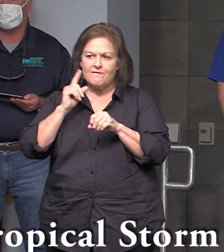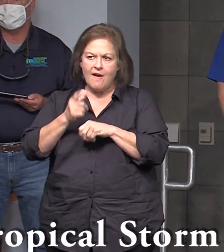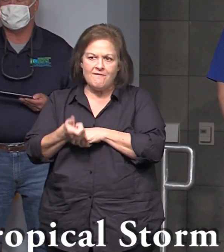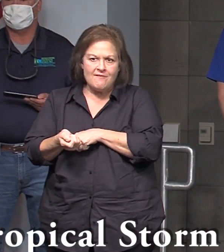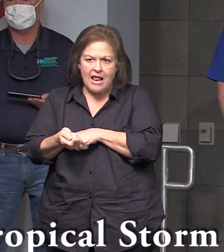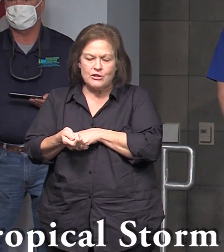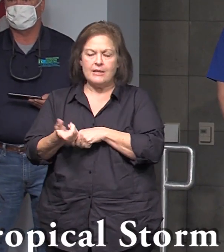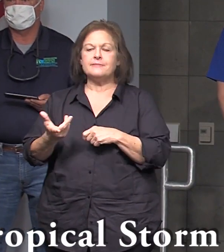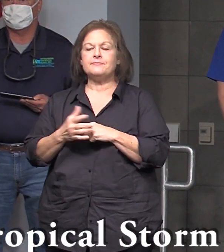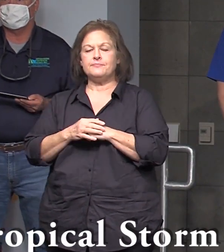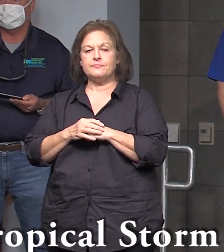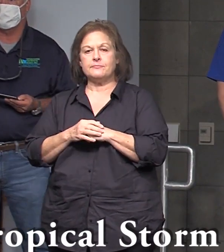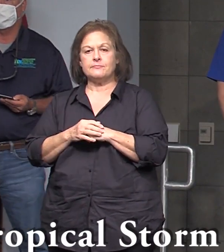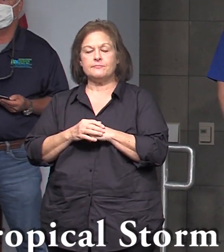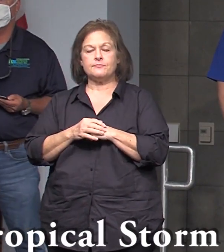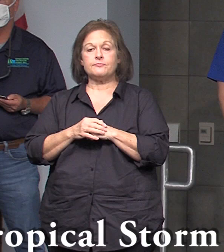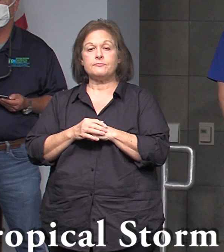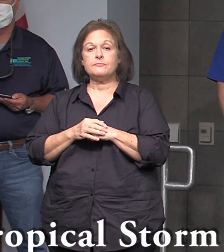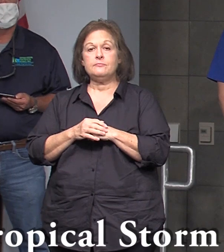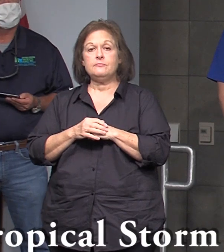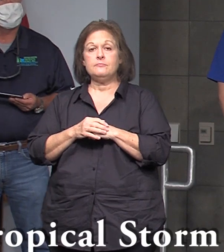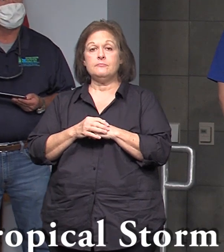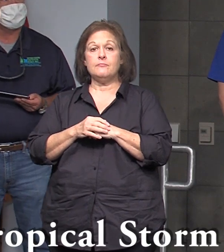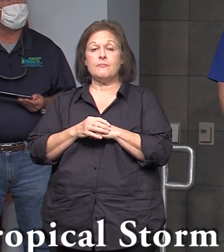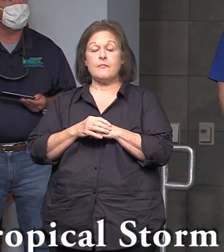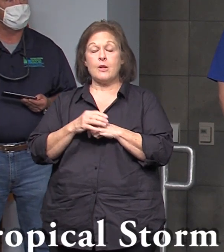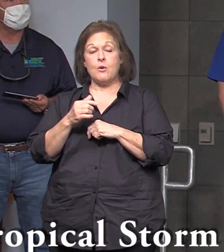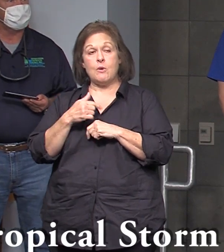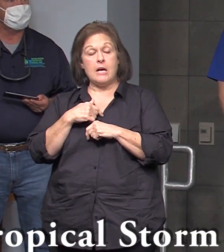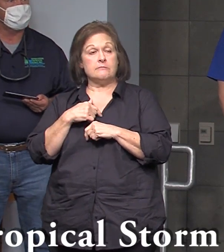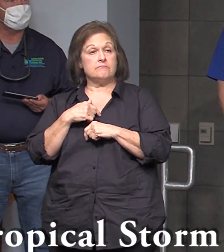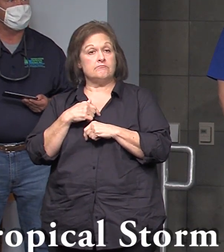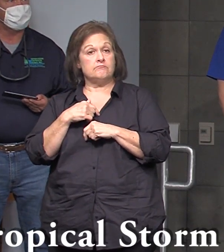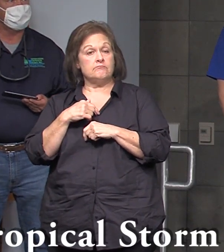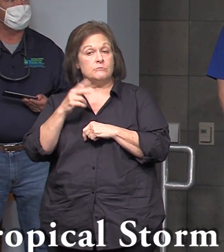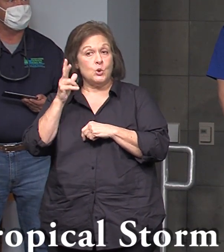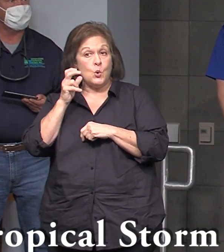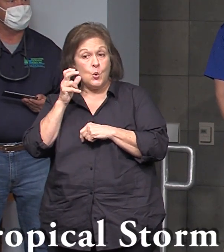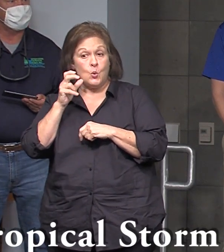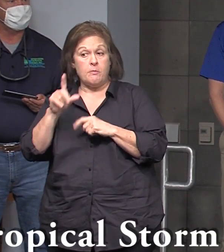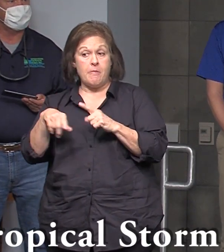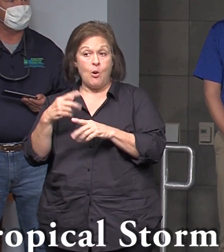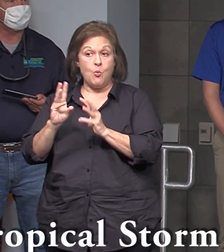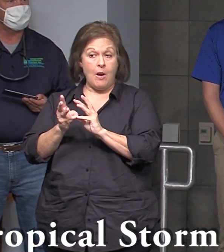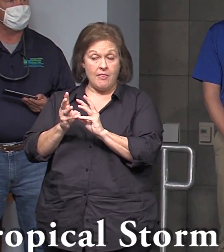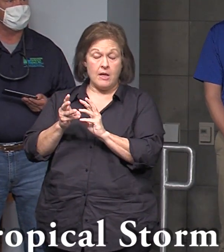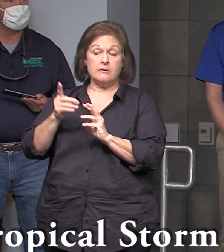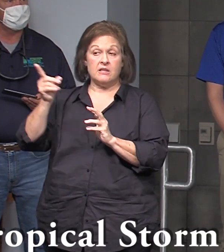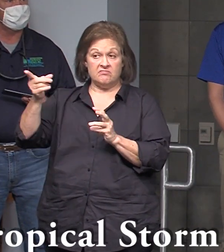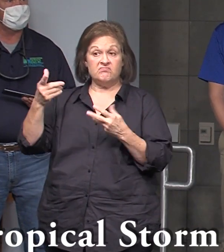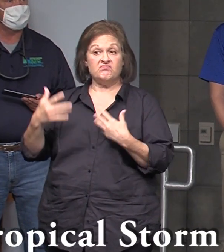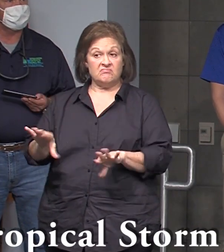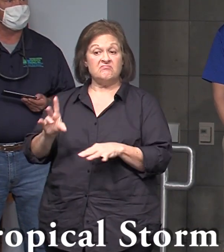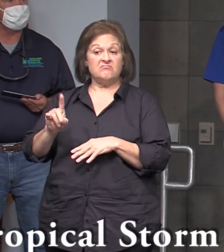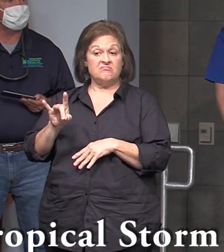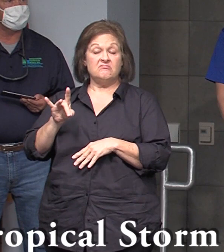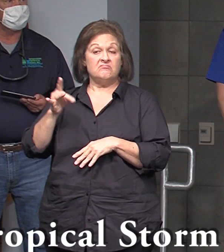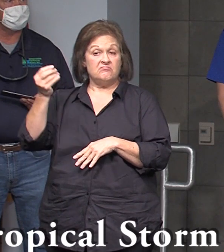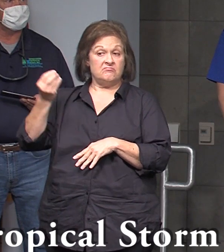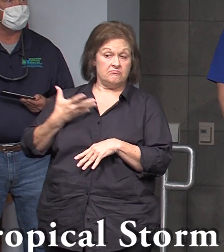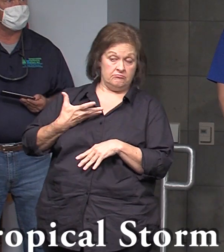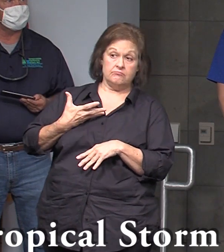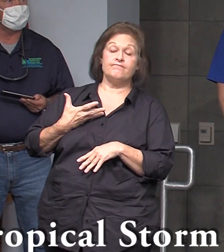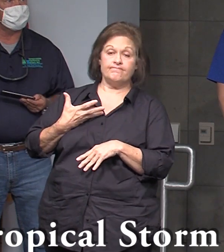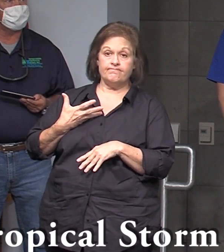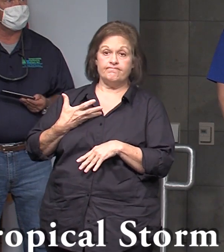how to do. What concerned me when I listened to the weather briefing this morning is that they were very clear to say that this is